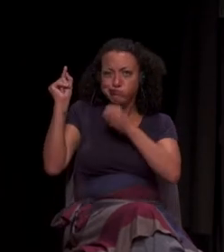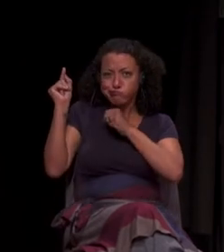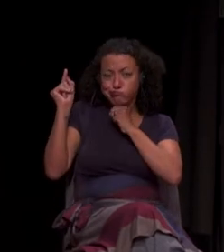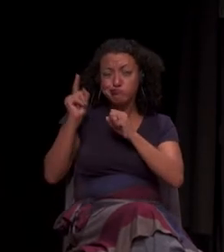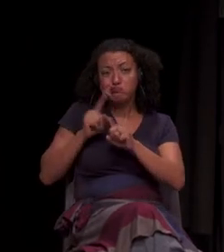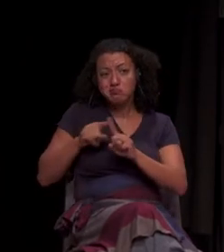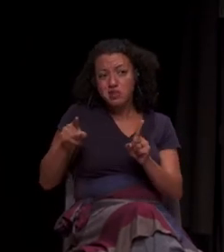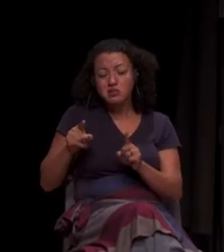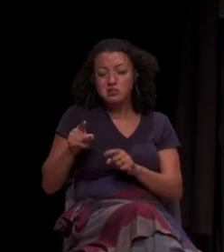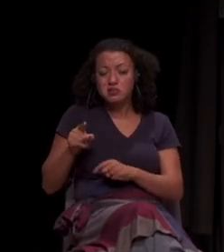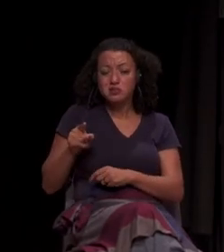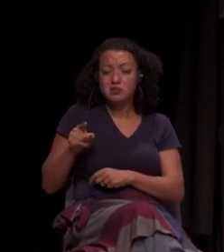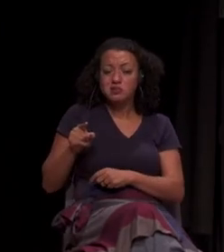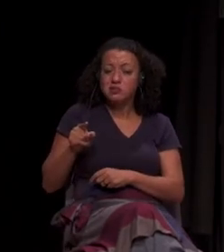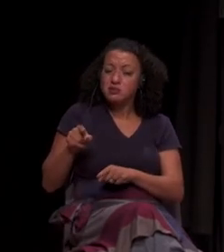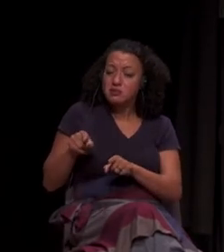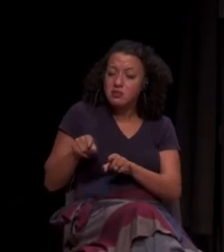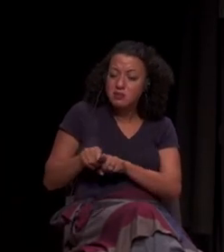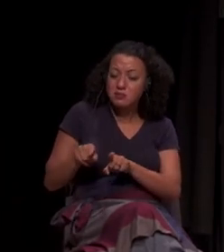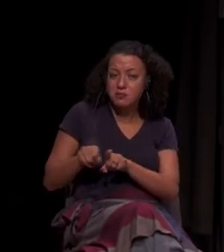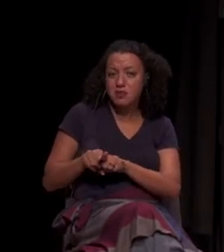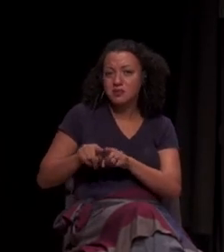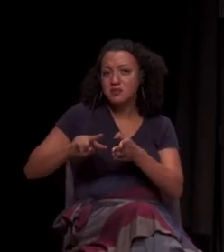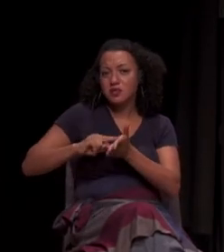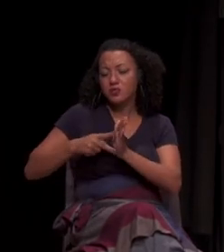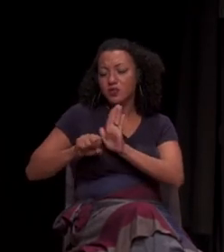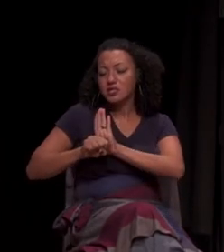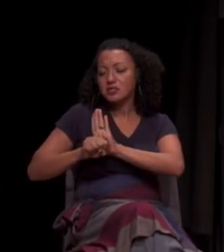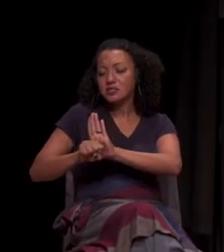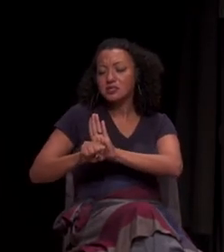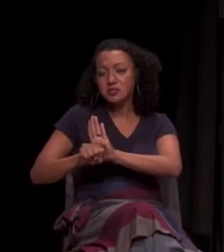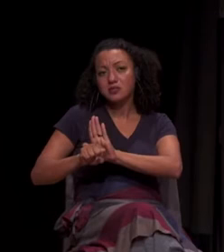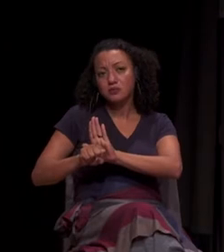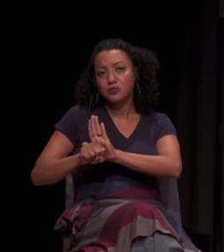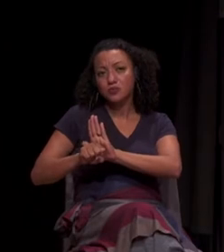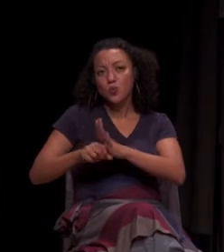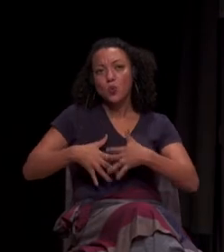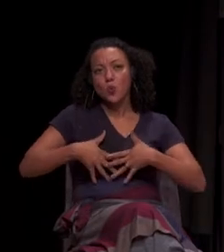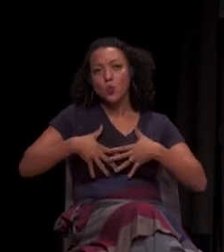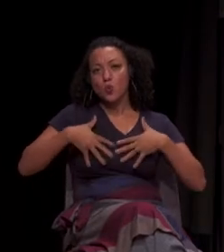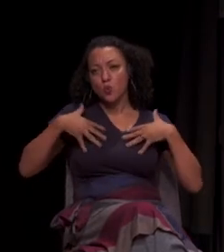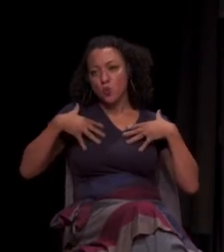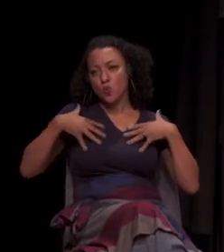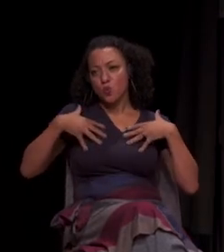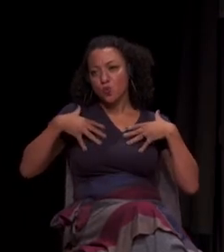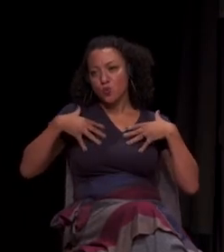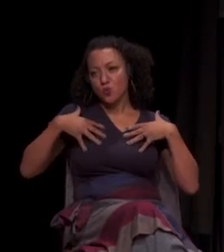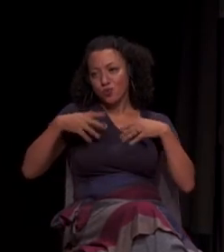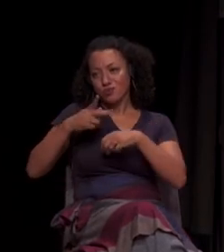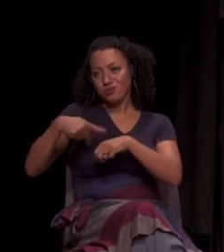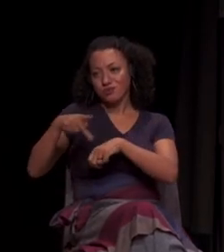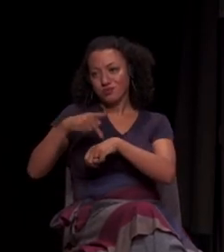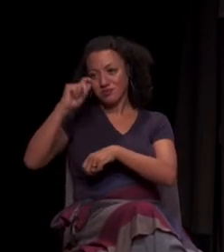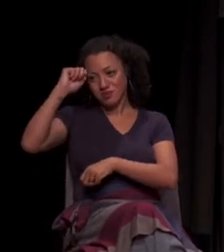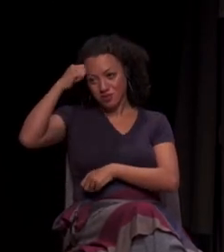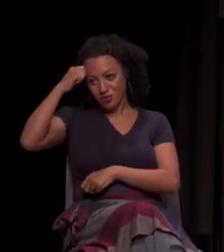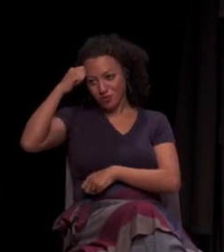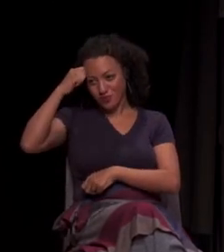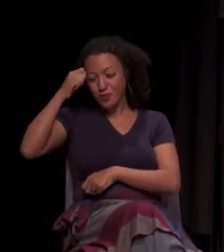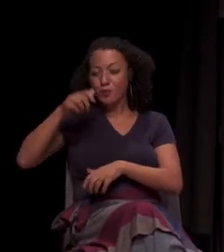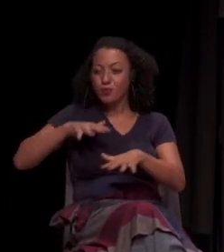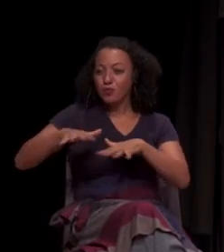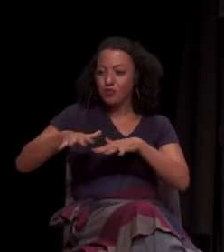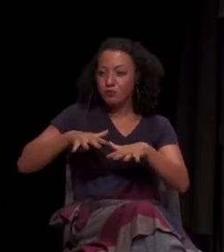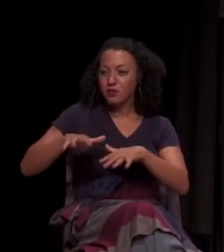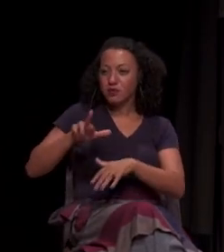symbol of pride by most black nationalists, by the Rastafari movement, in that he has come to show